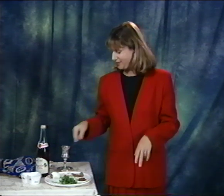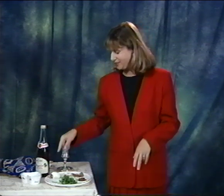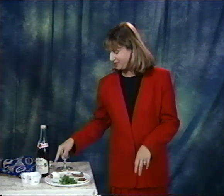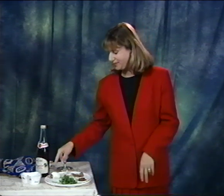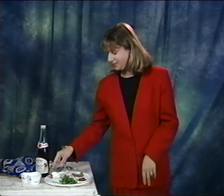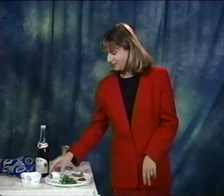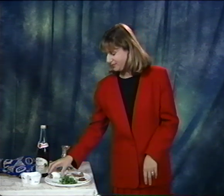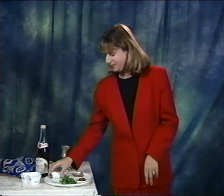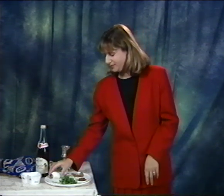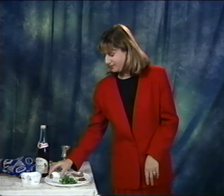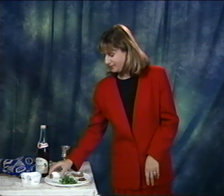egg.